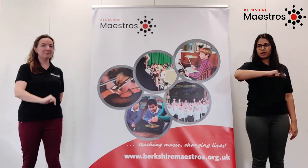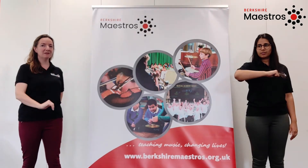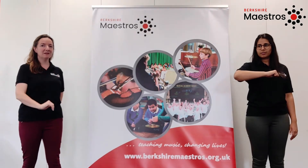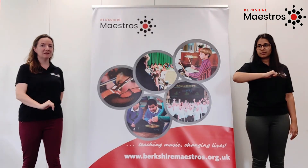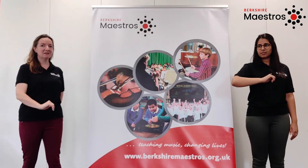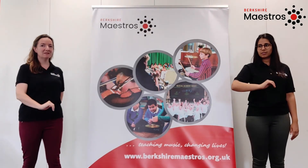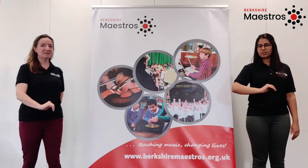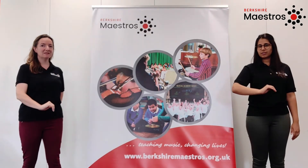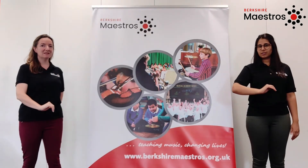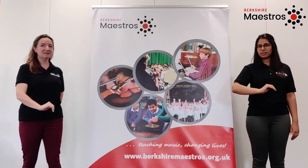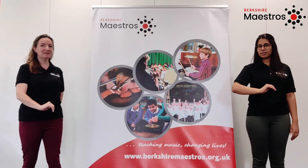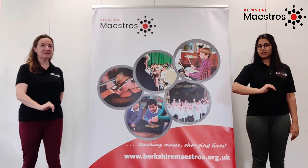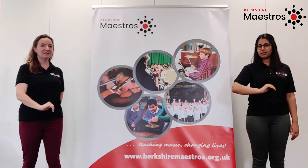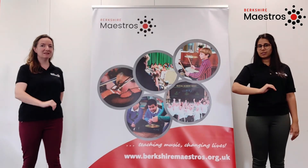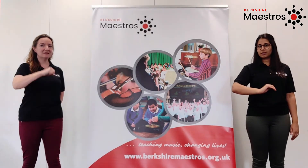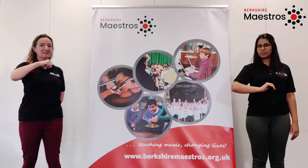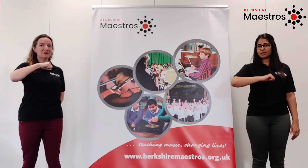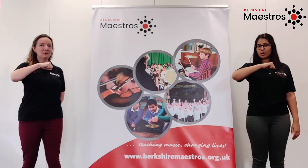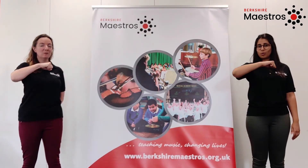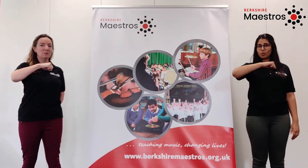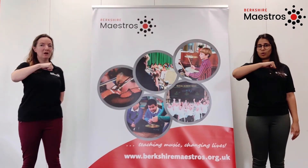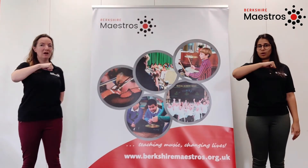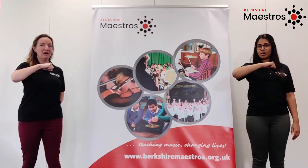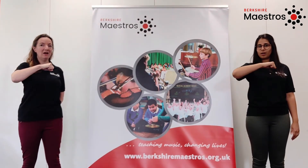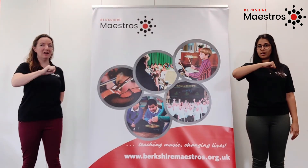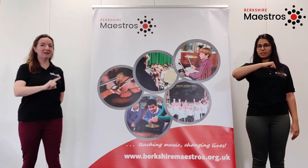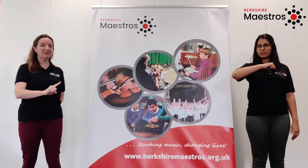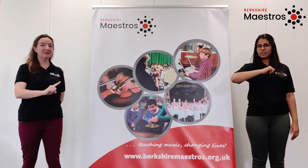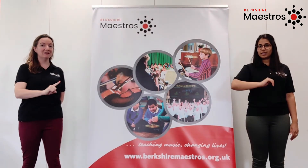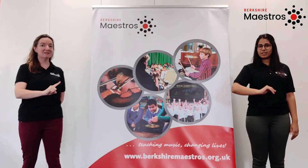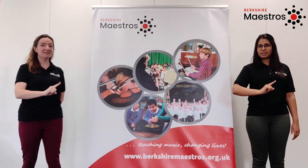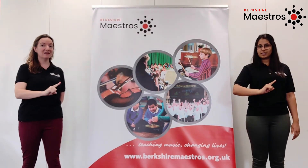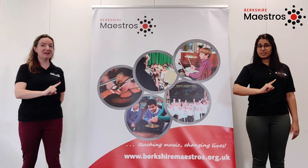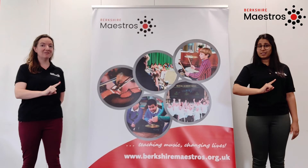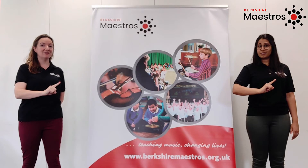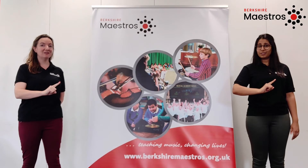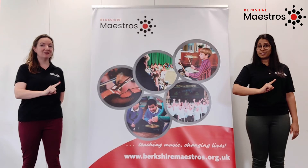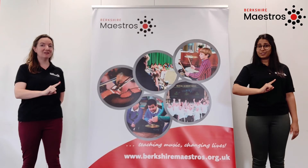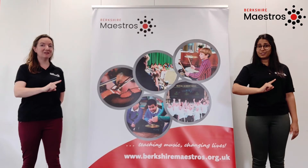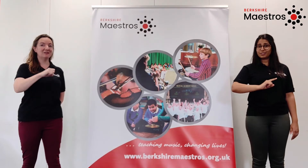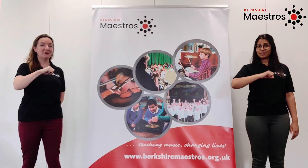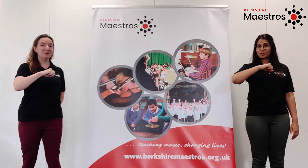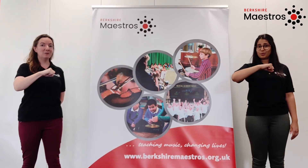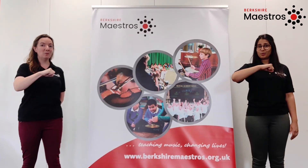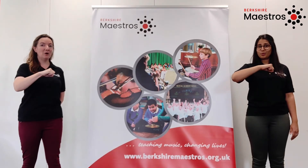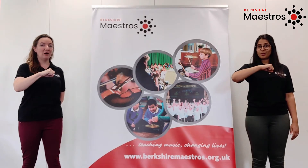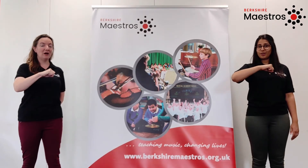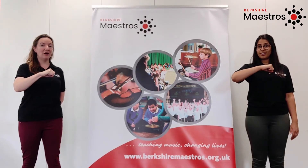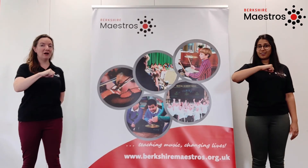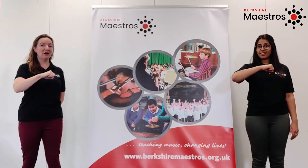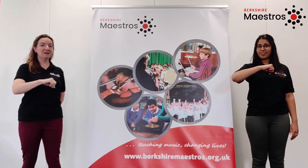One, six, one, seven,